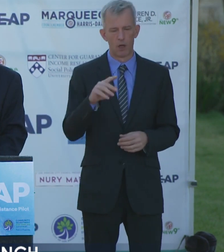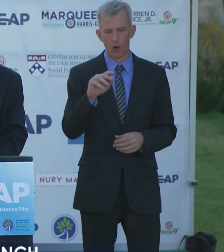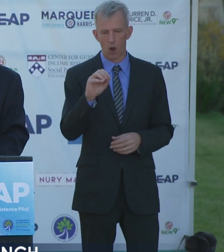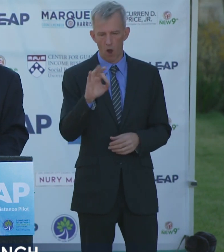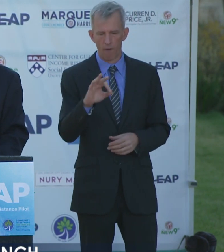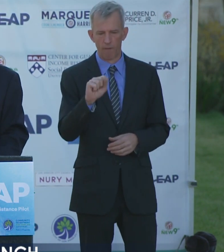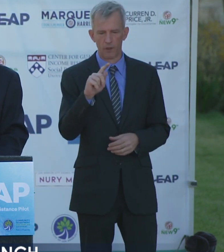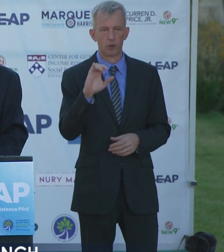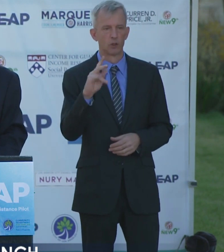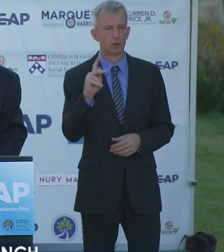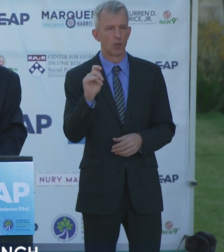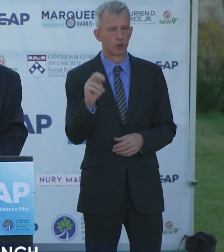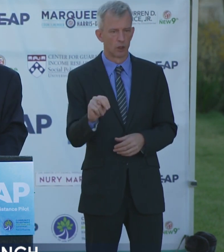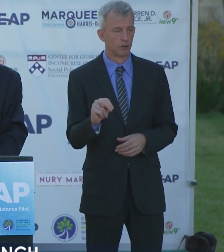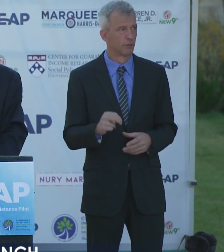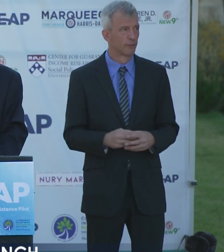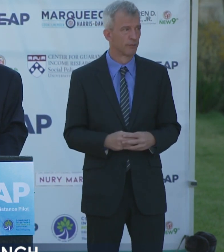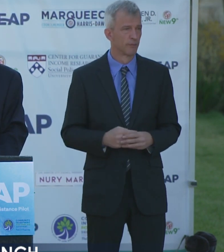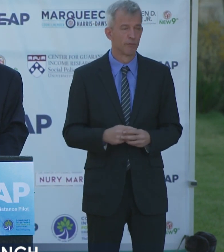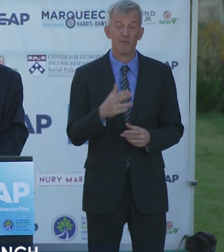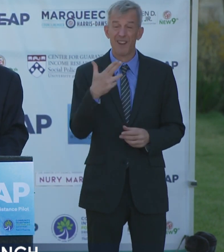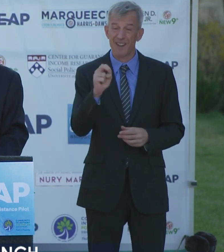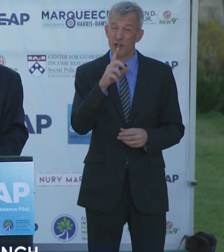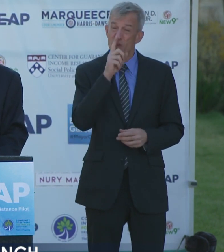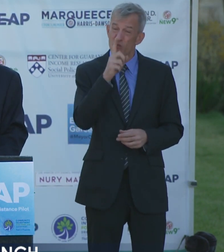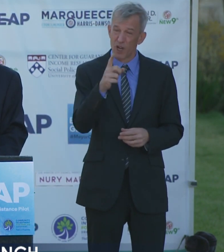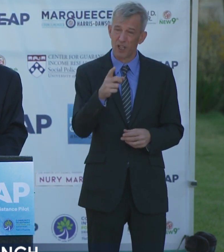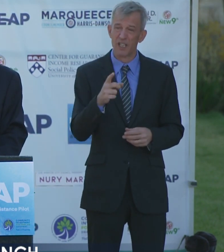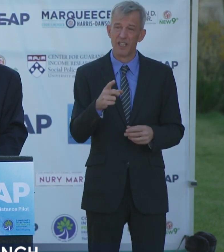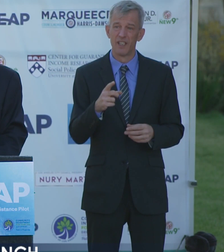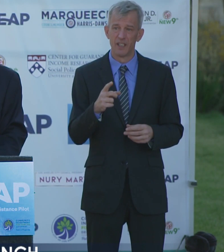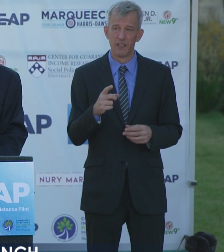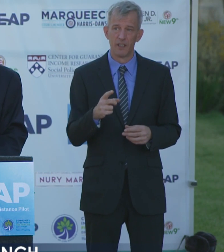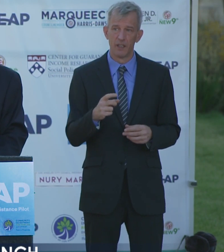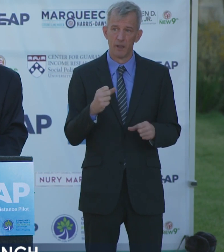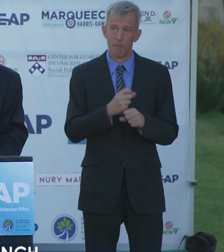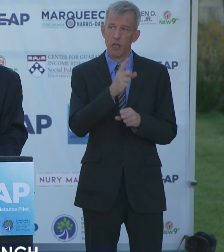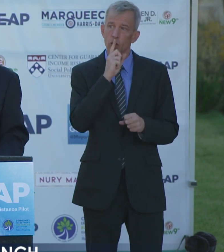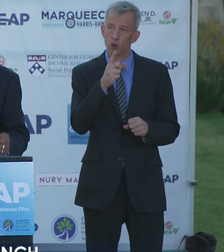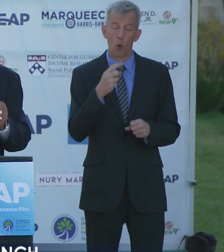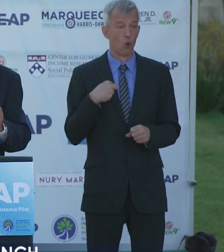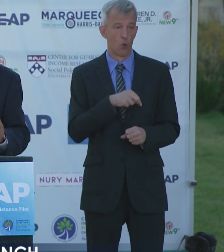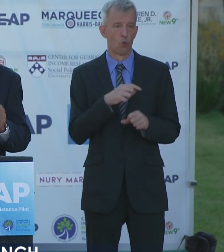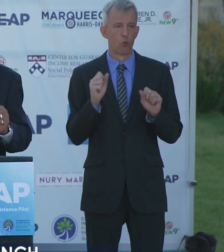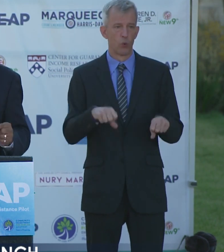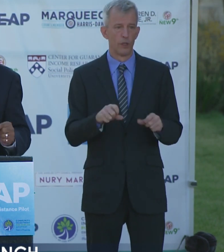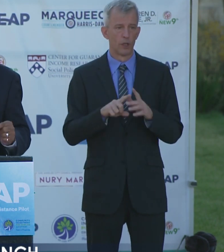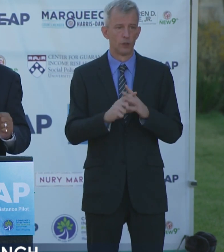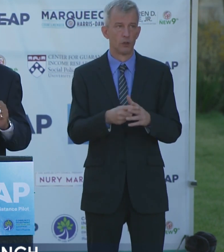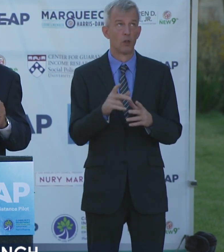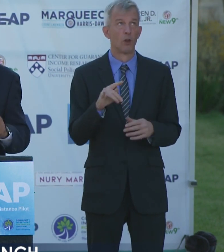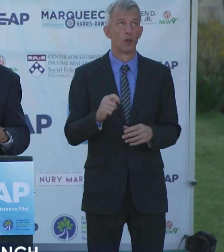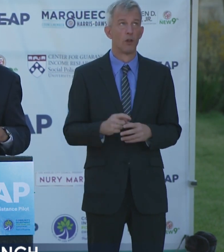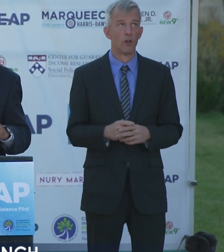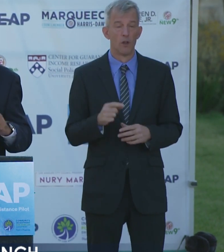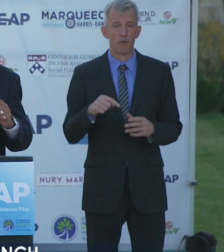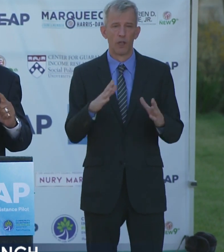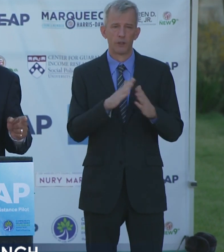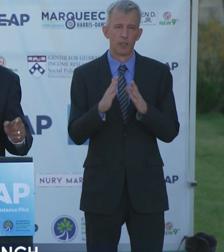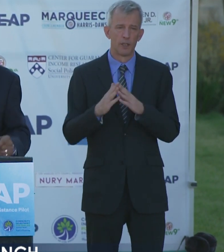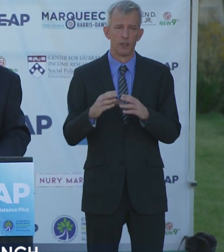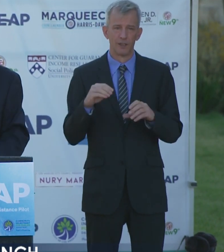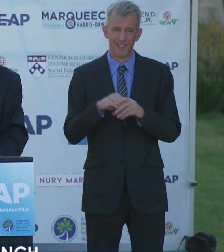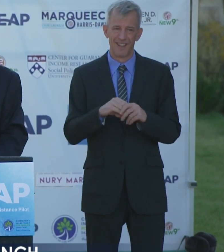his vision, and he has really paved the way, along with our mayor, for numerous cities across